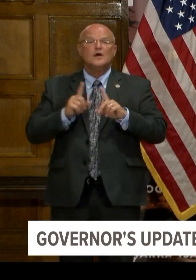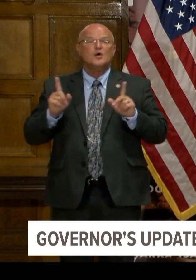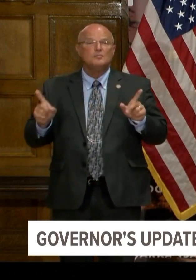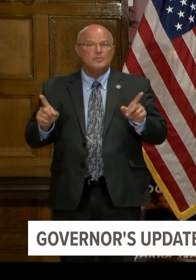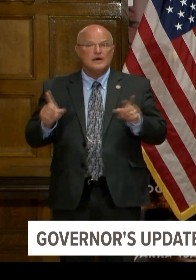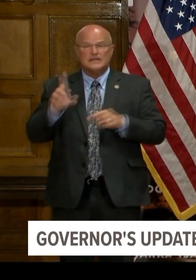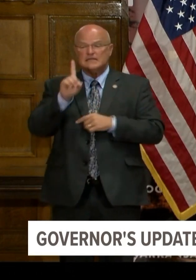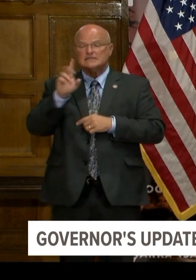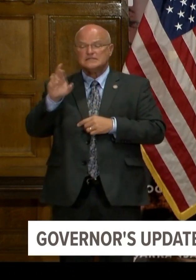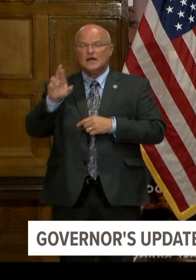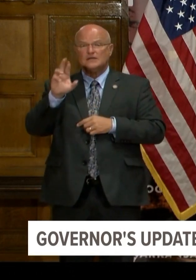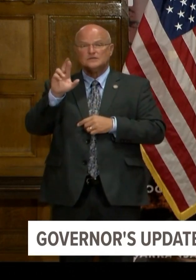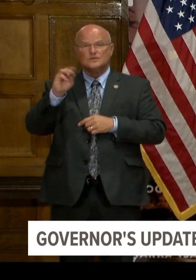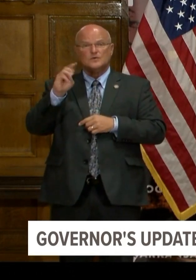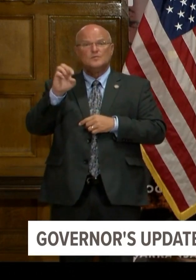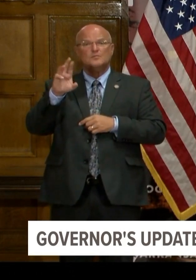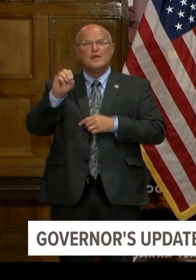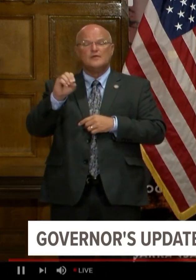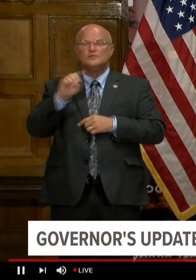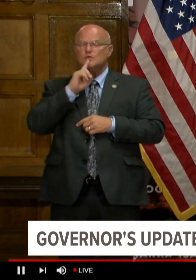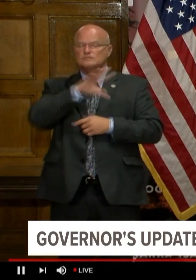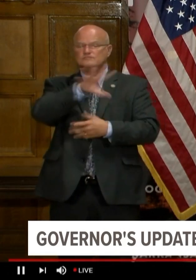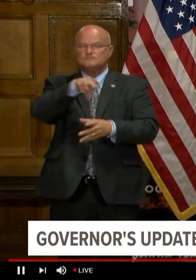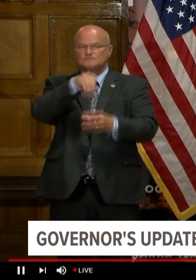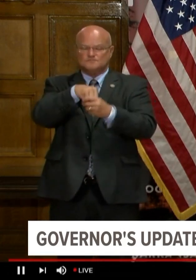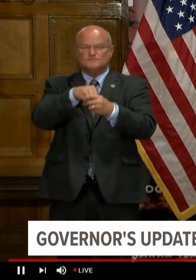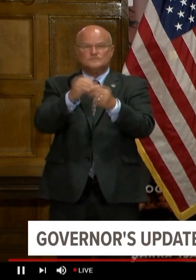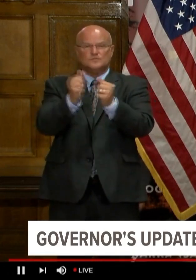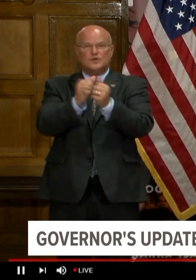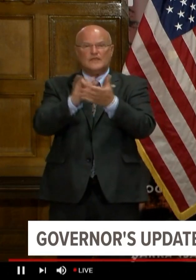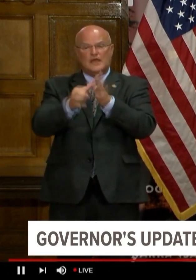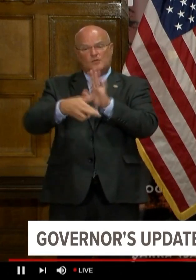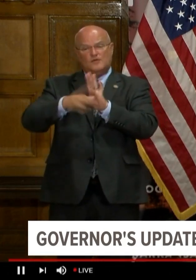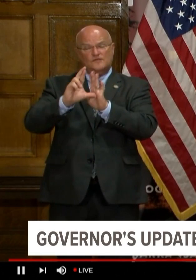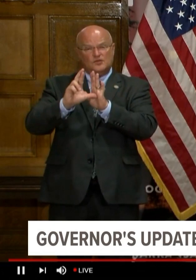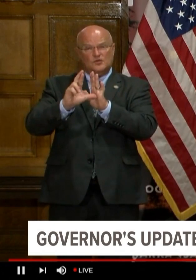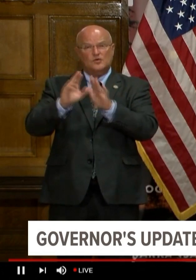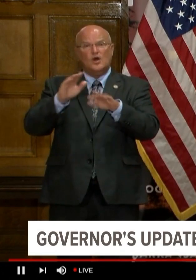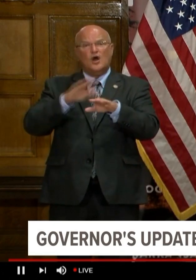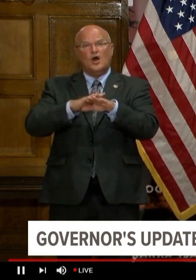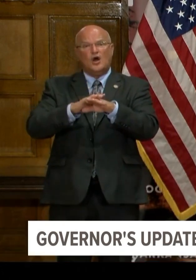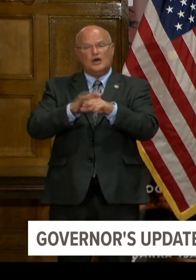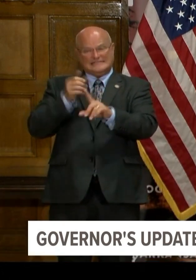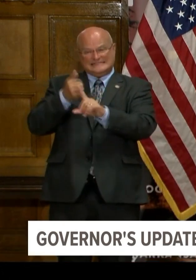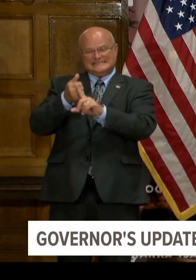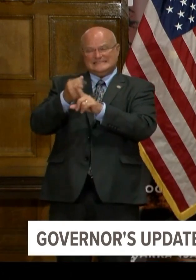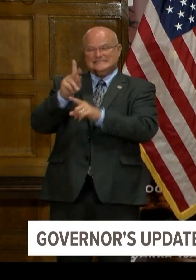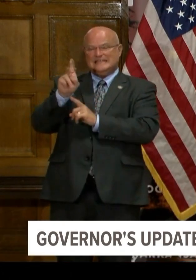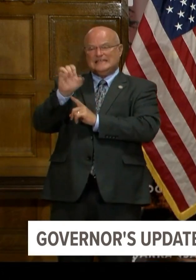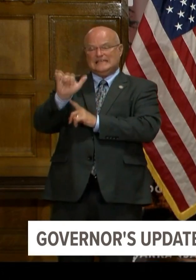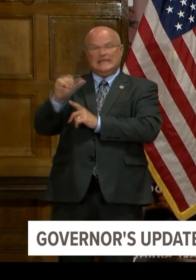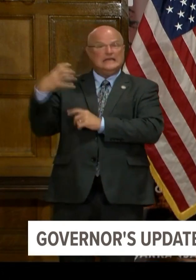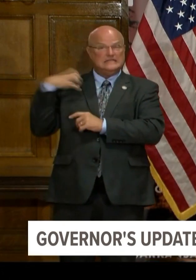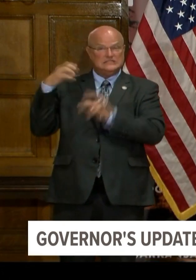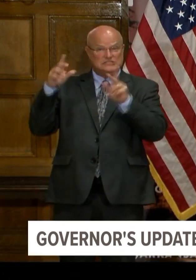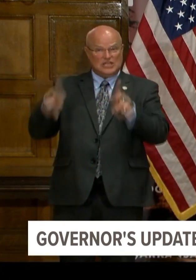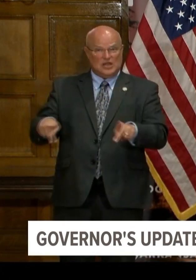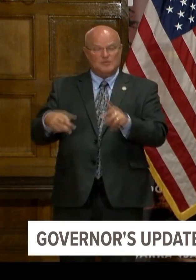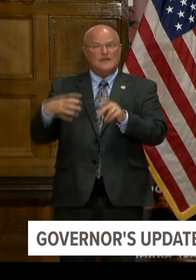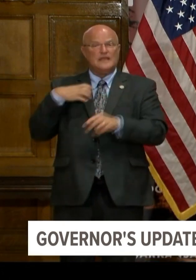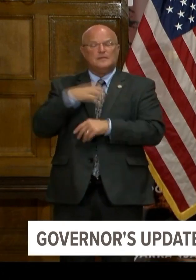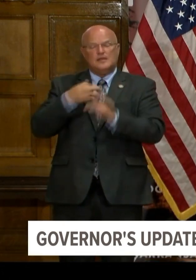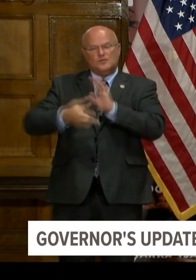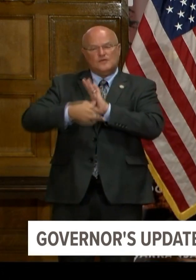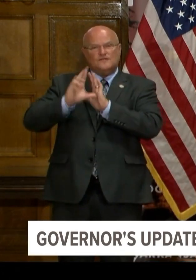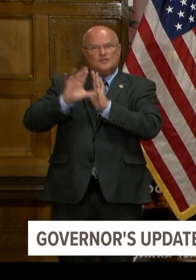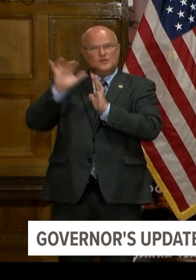but Dr. Romero is intimately engaged in that review as being on a key committee, chairman of the committee that reviews